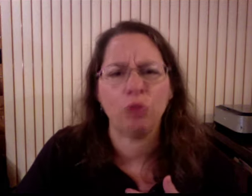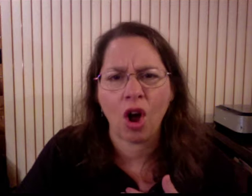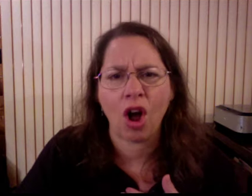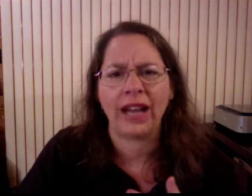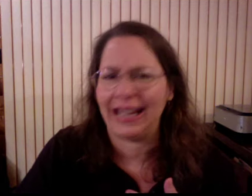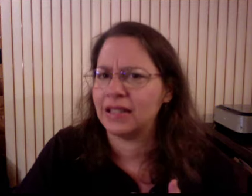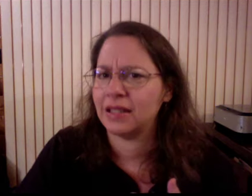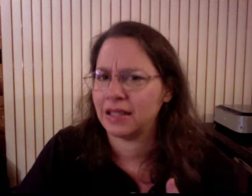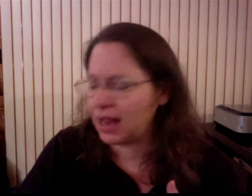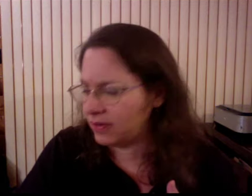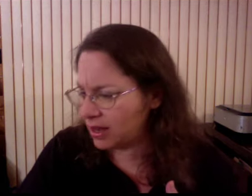wrong inside of us.